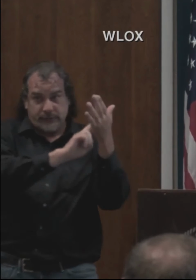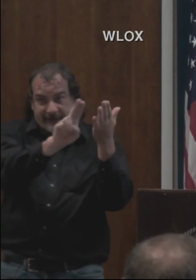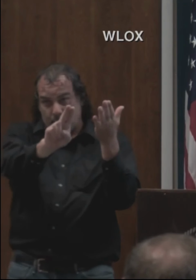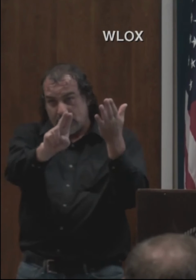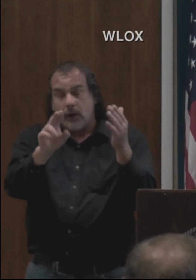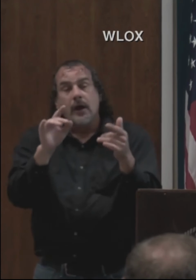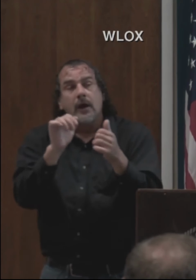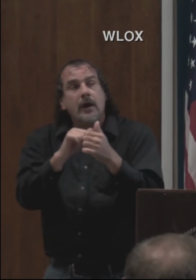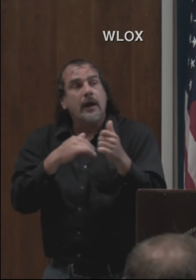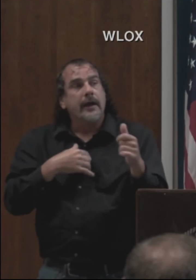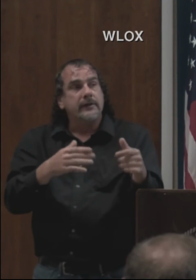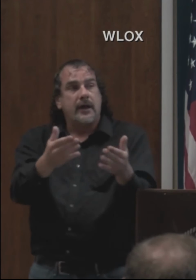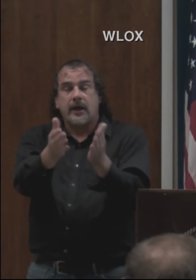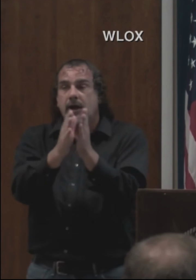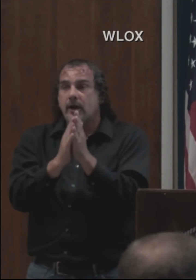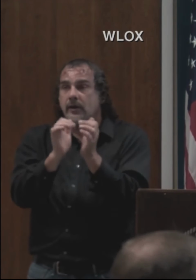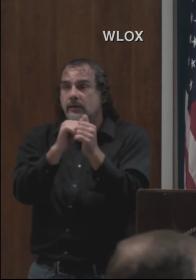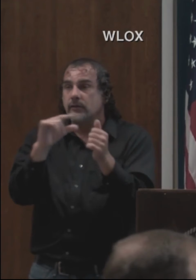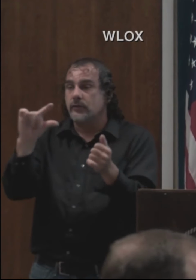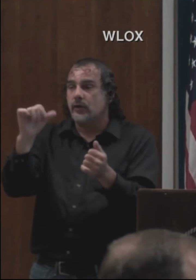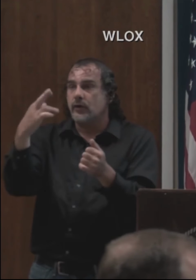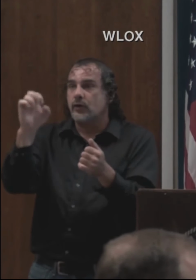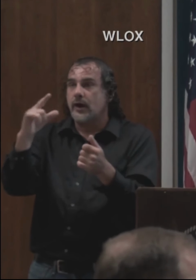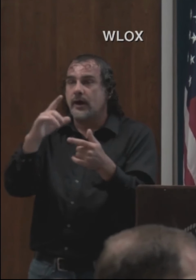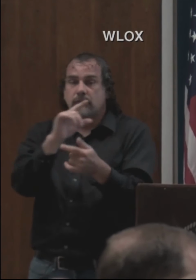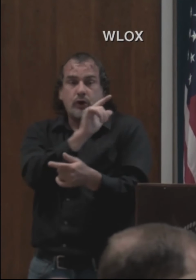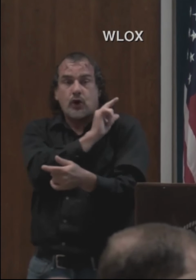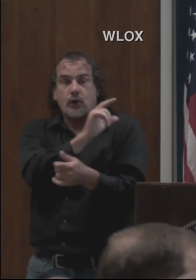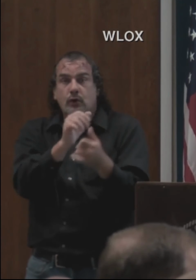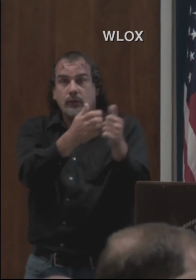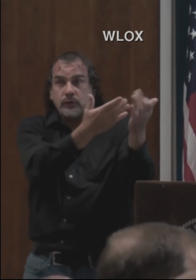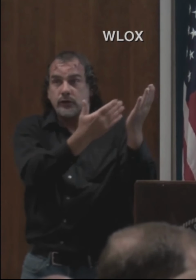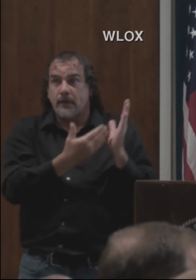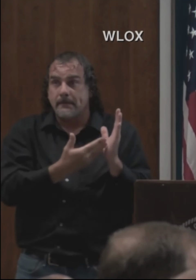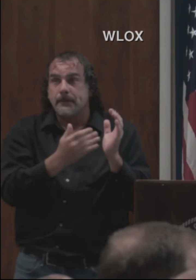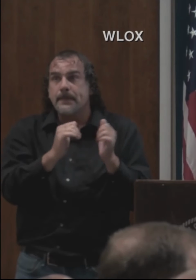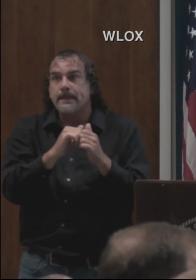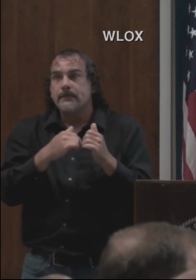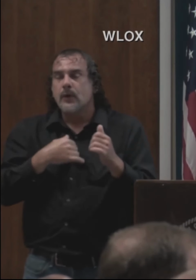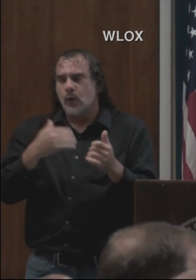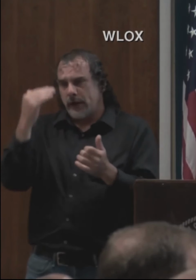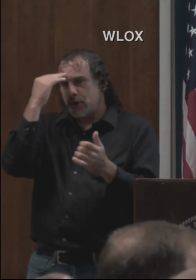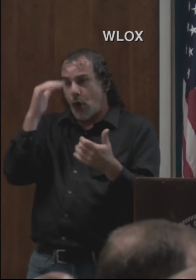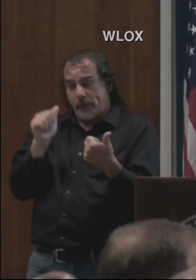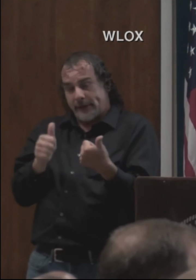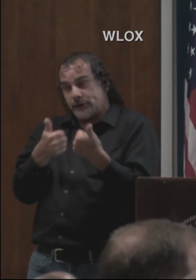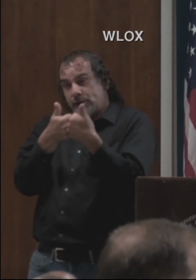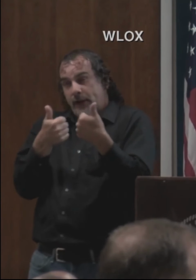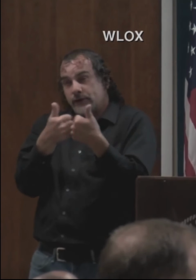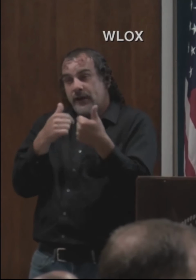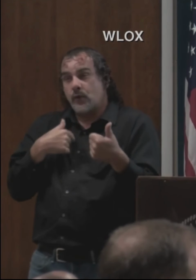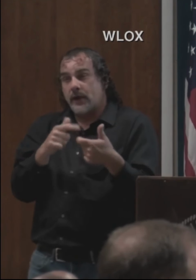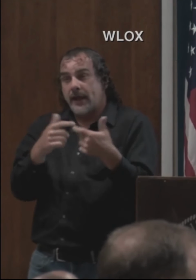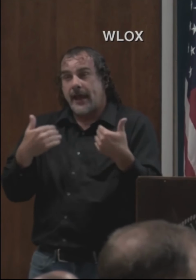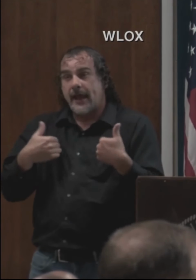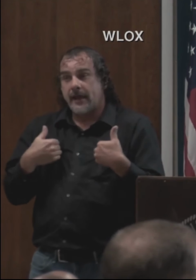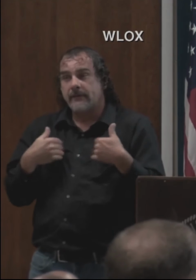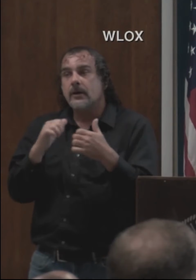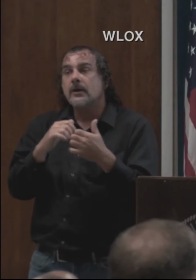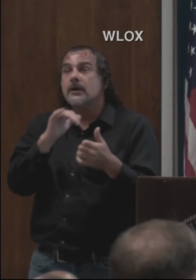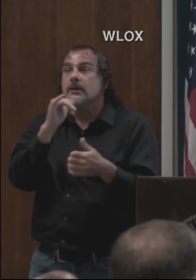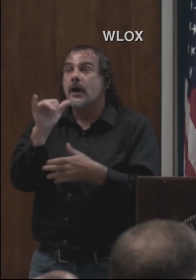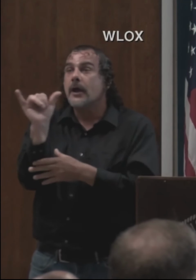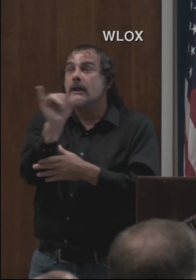call Greg Michelle forward, Colonel, if you'd come forward, and we know the challenges that we've had with this storm. Now I'd